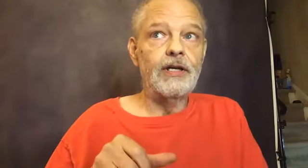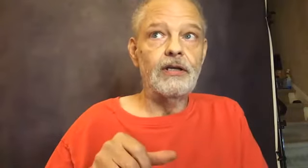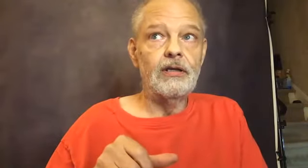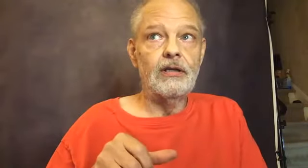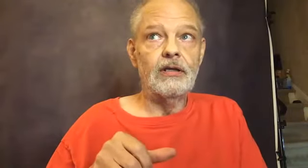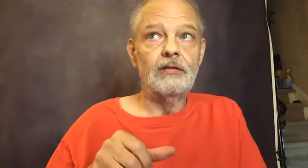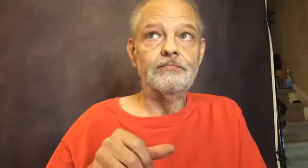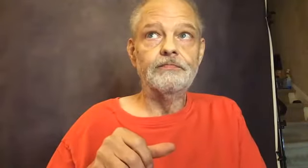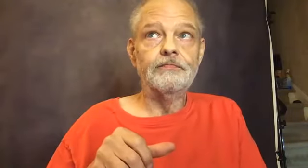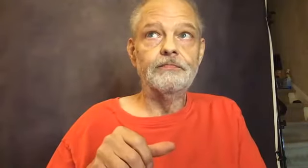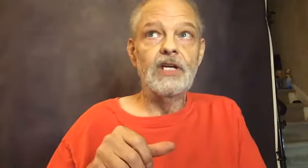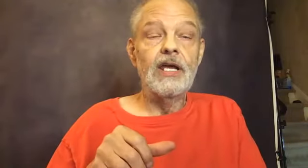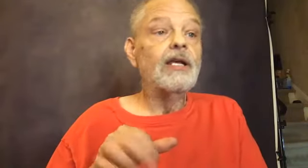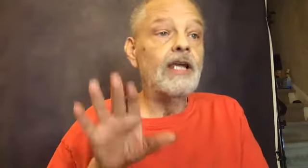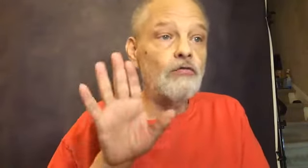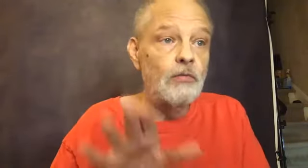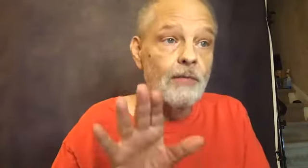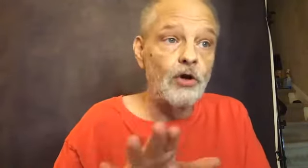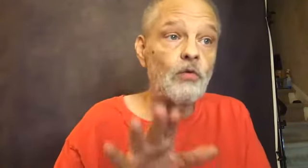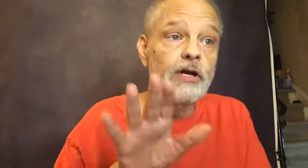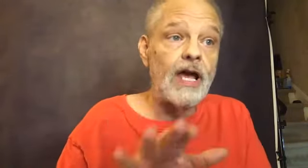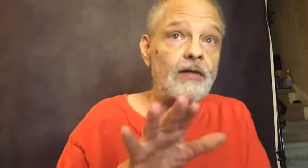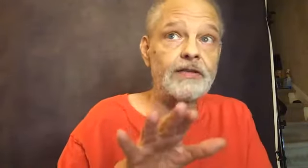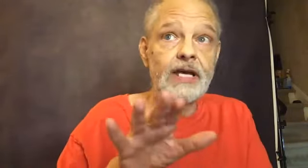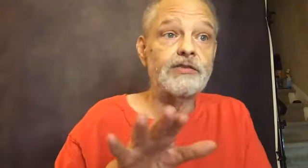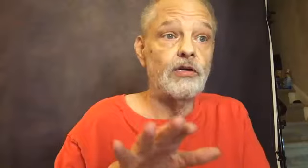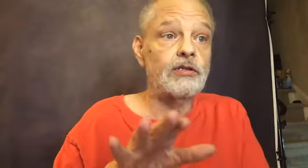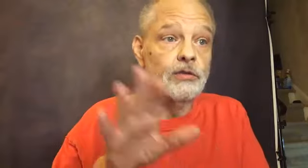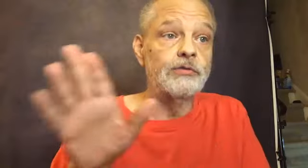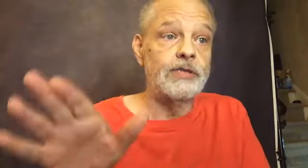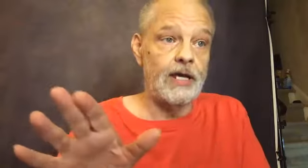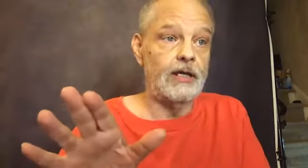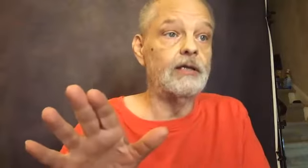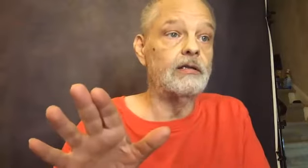somebody, now remember, we're going to have a test on Tuesday.